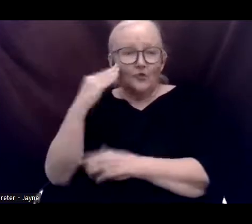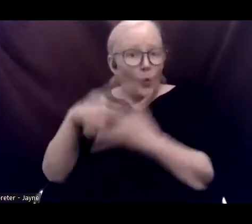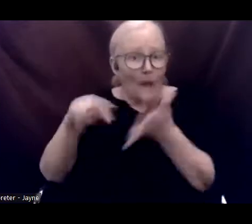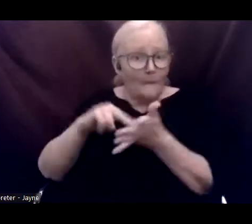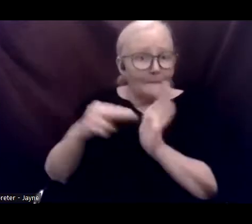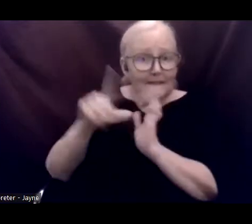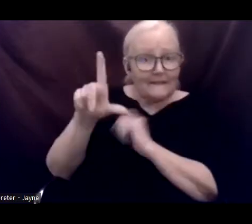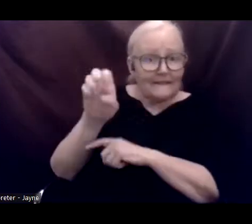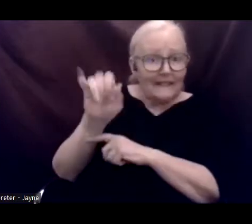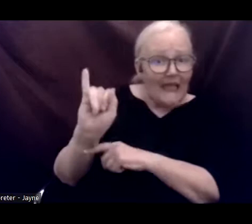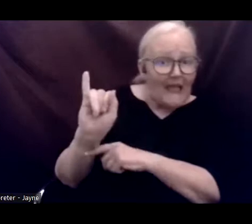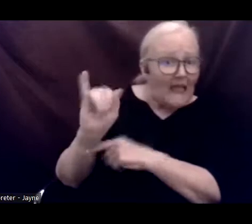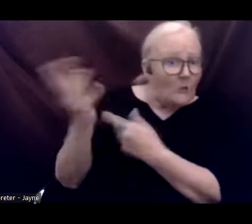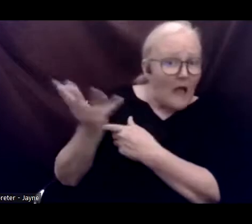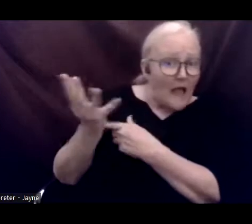Yeah, what are they?